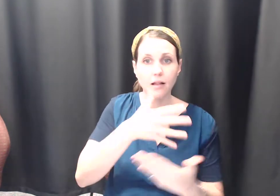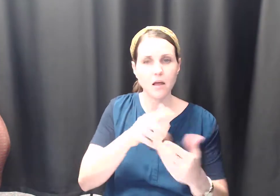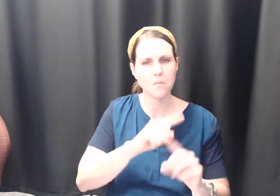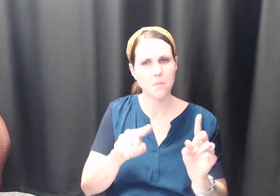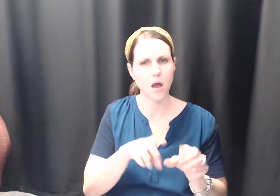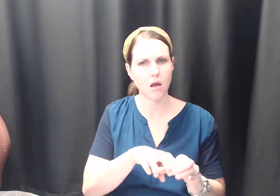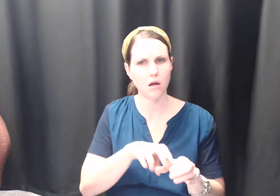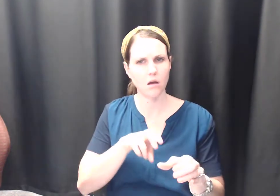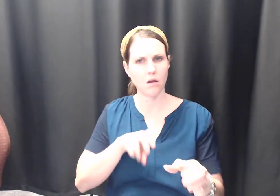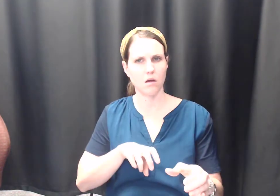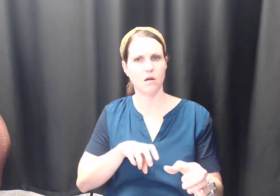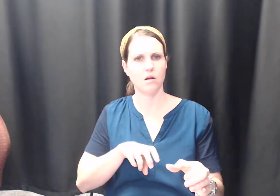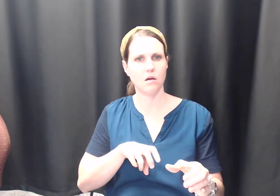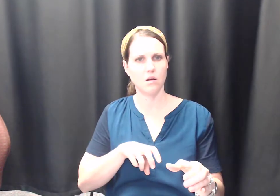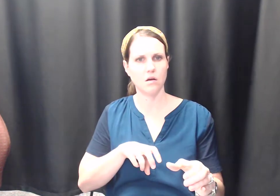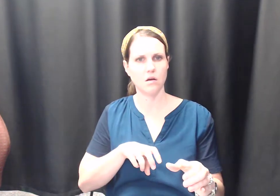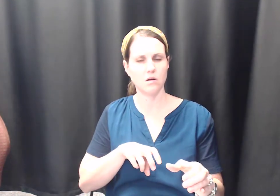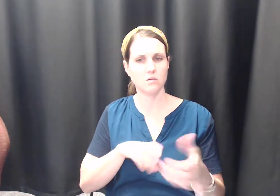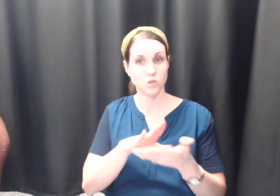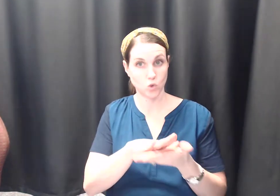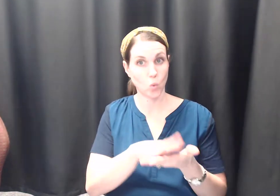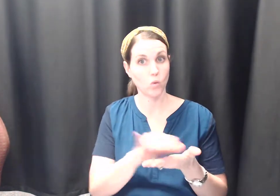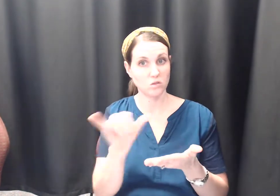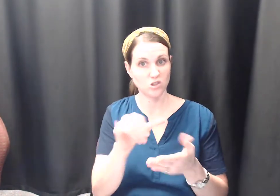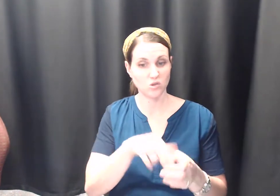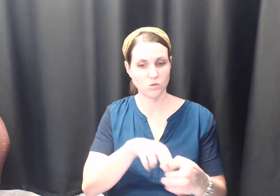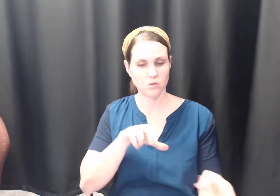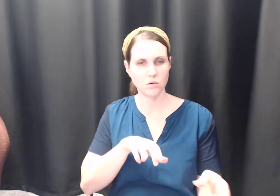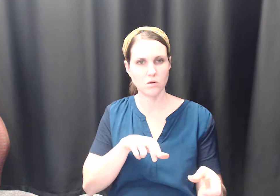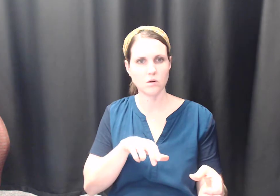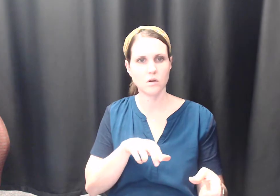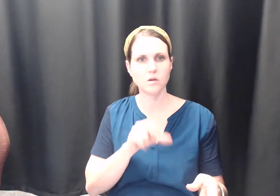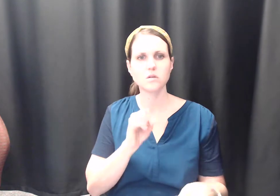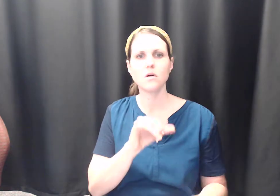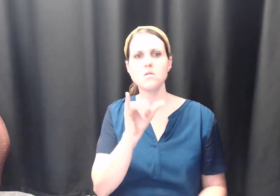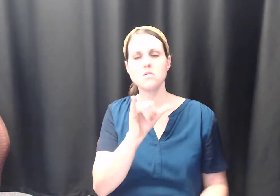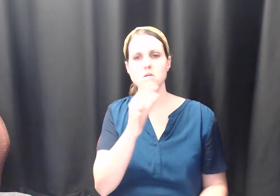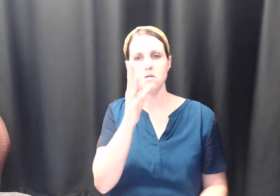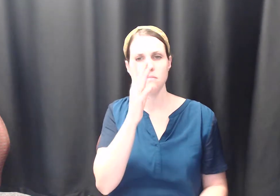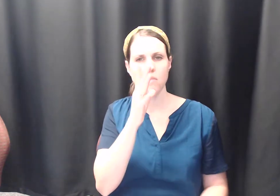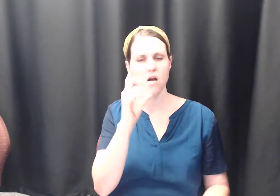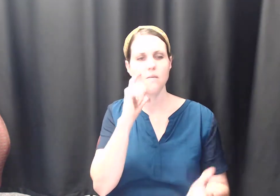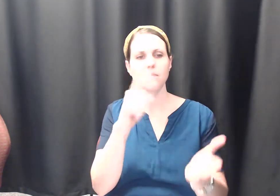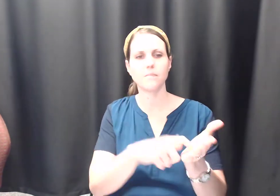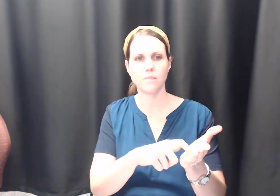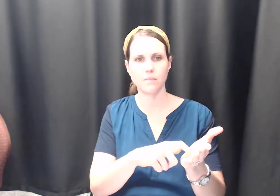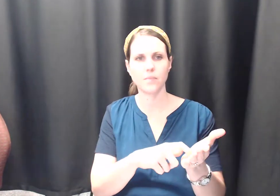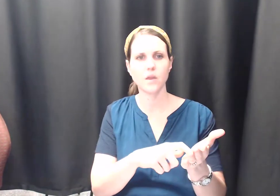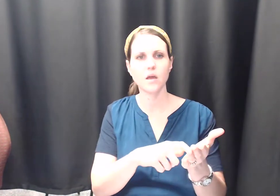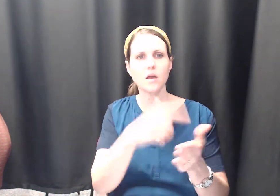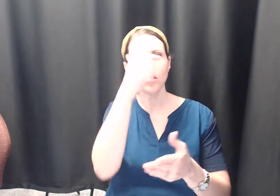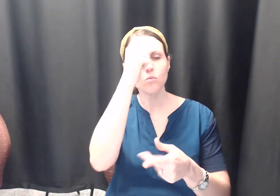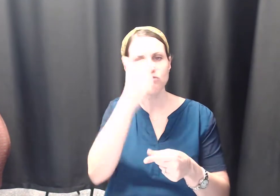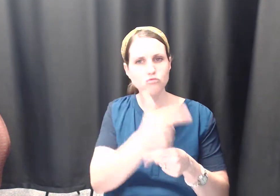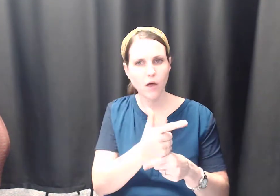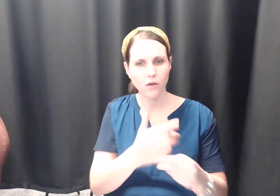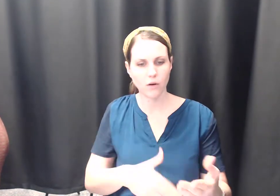mum and the child relate this to the arrival of a little brother who had colic and was quite demanding in the first months of